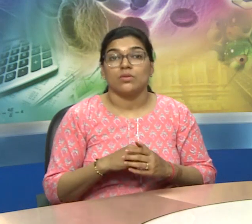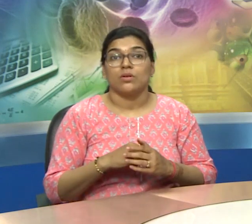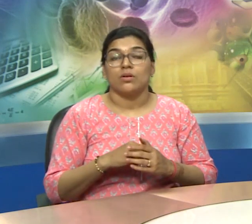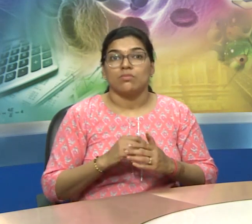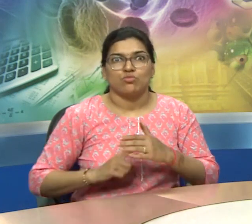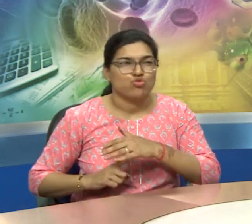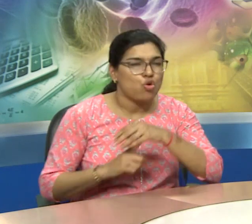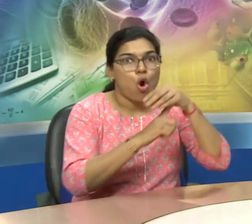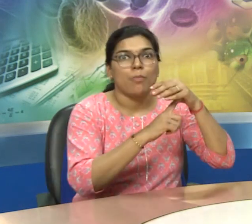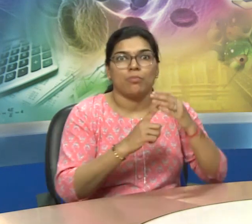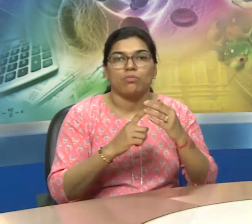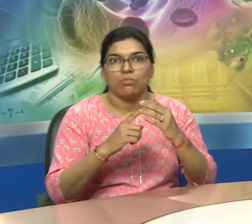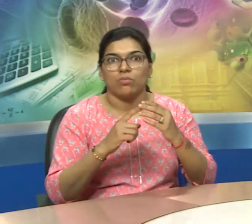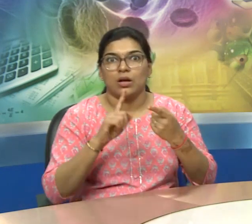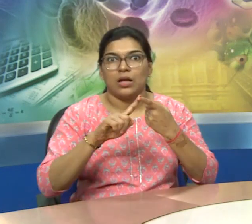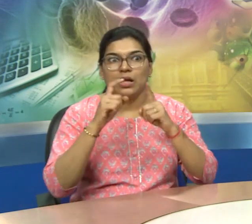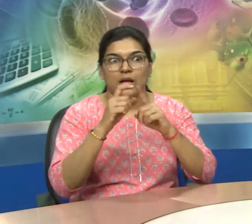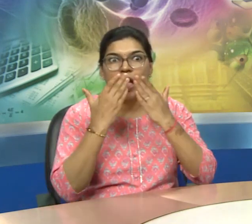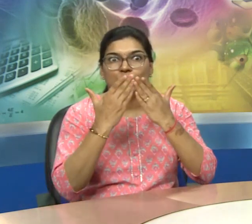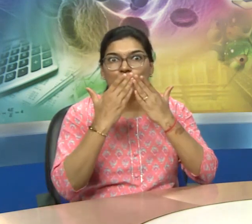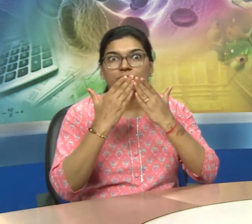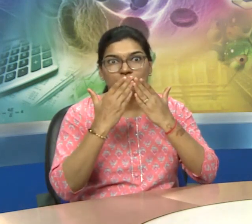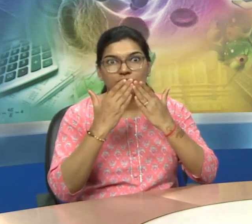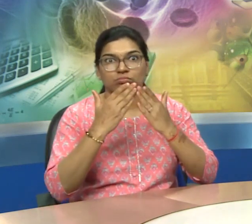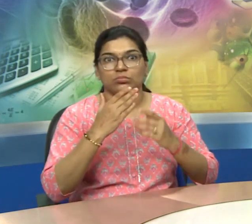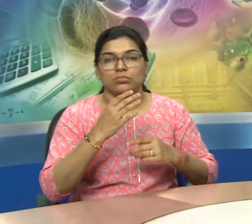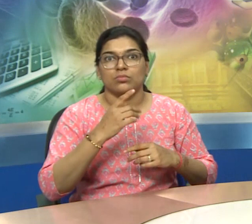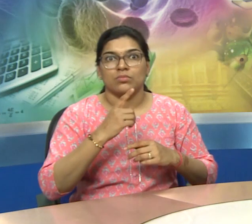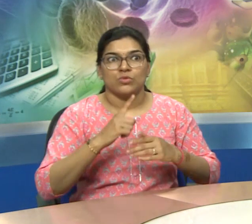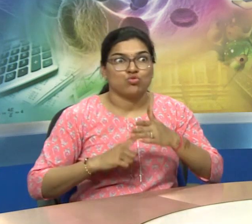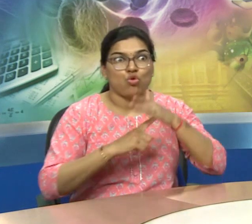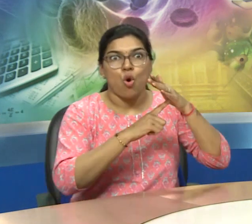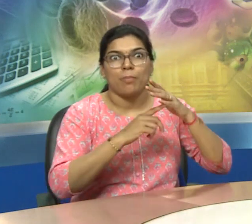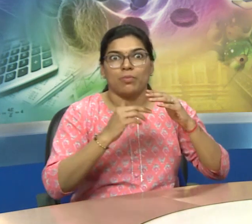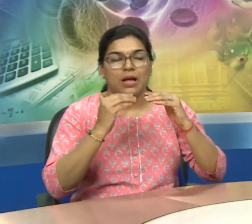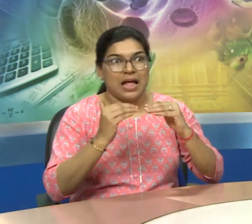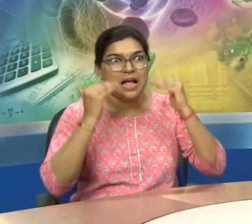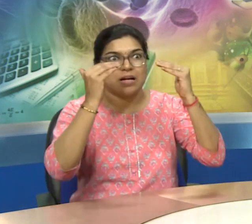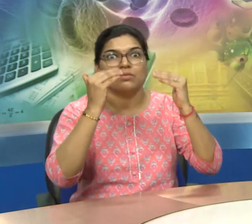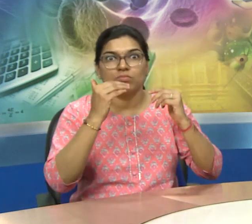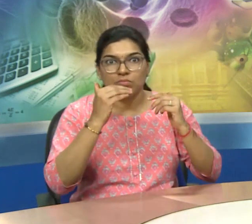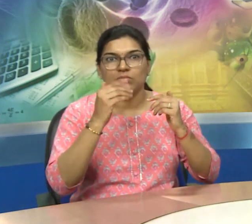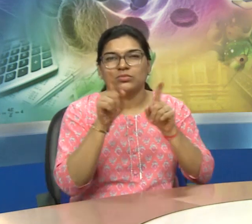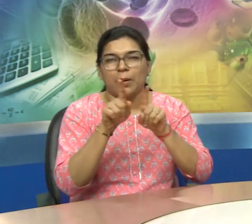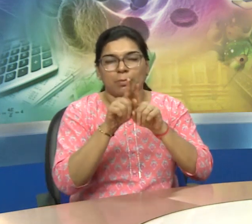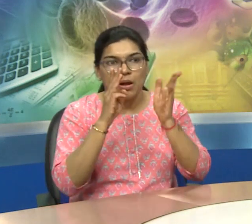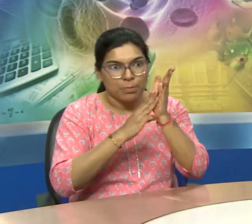fourth point is the institutes of higher central library of